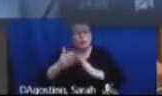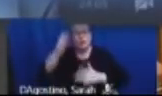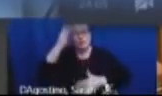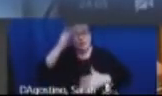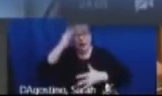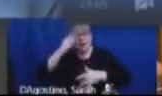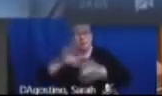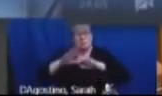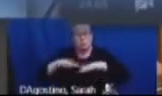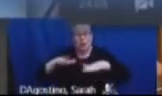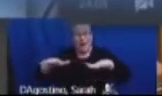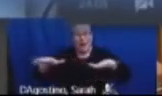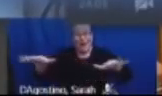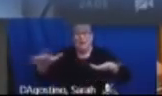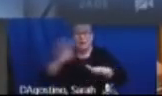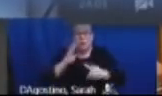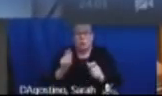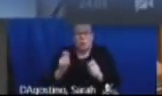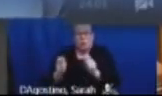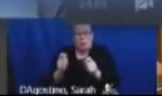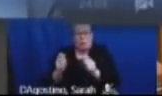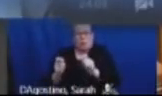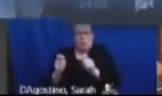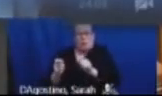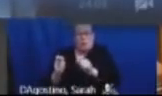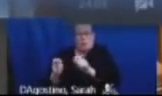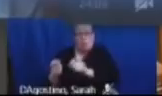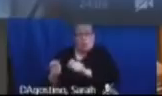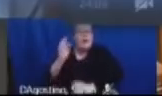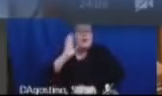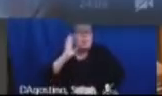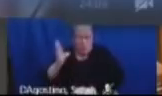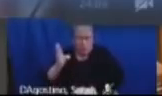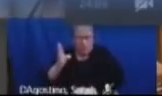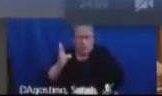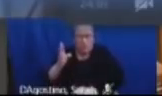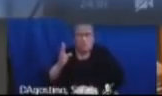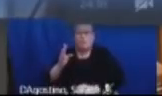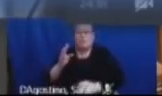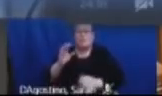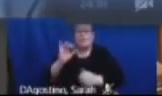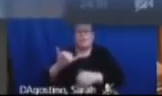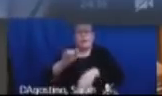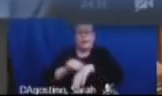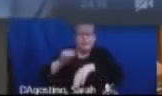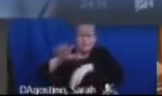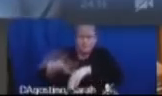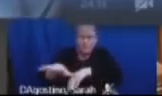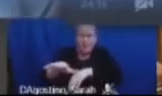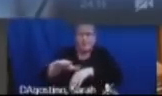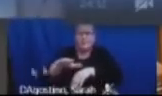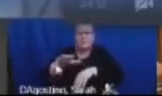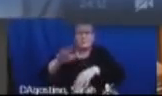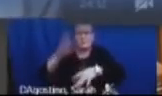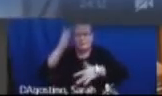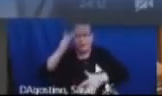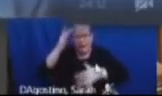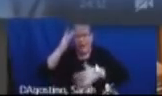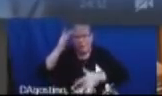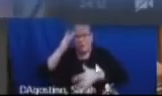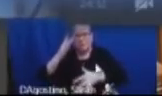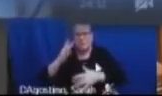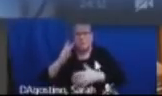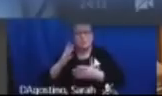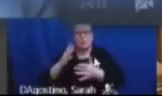going to change. And this is the virus's way of remaining